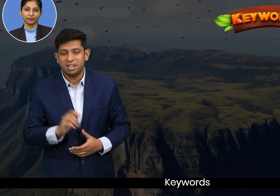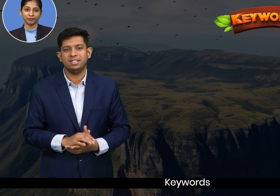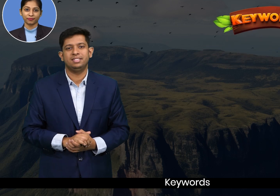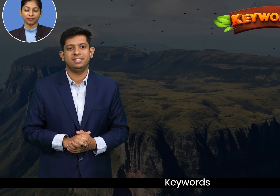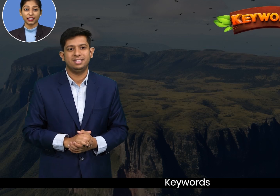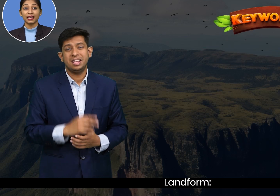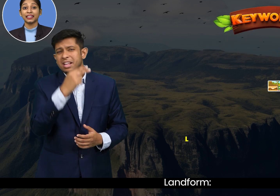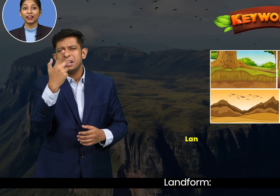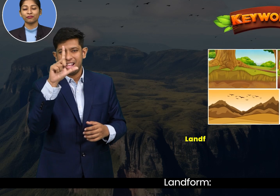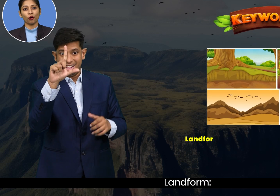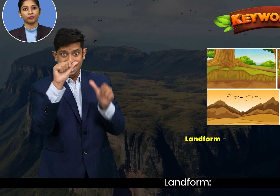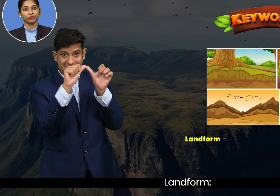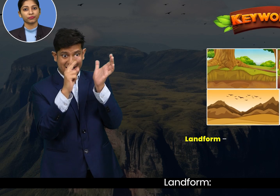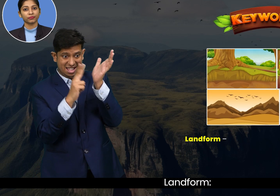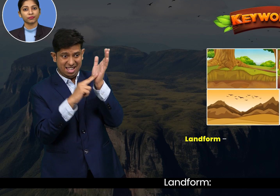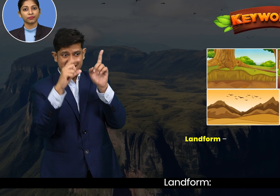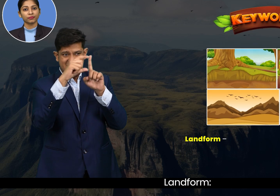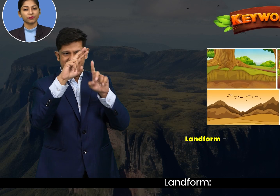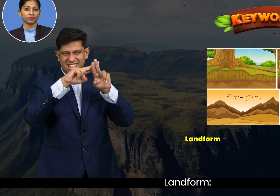Keywords. Landform.